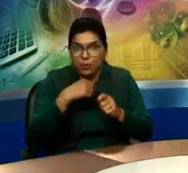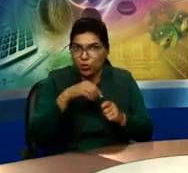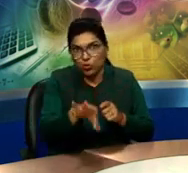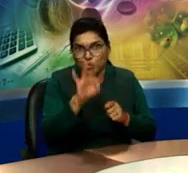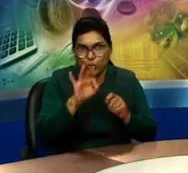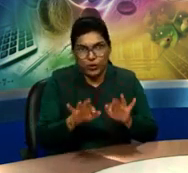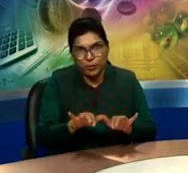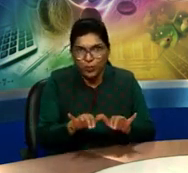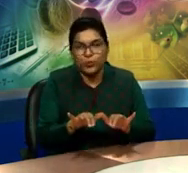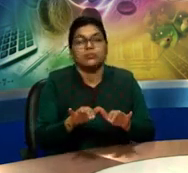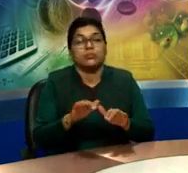is, as a worker,